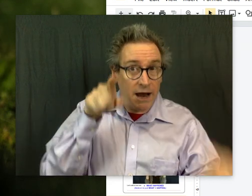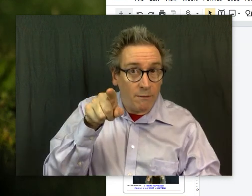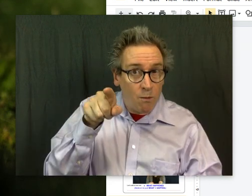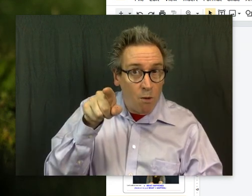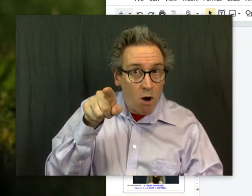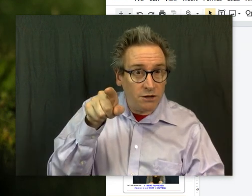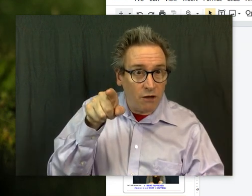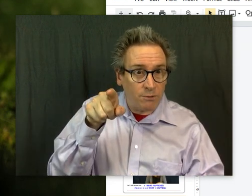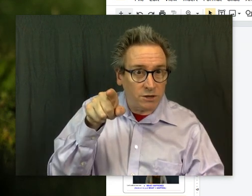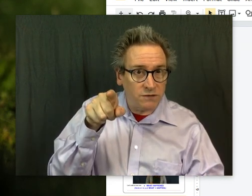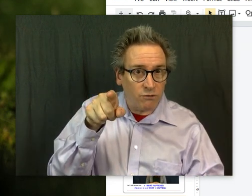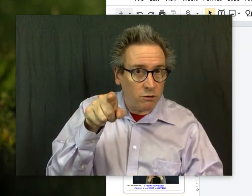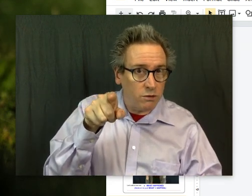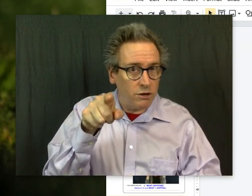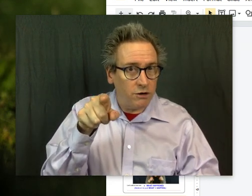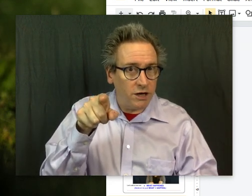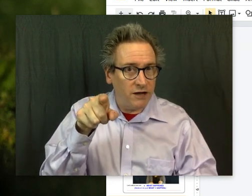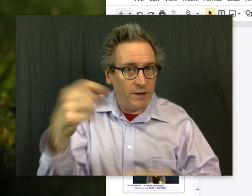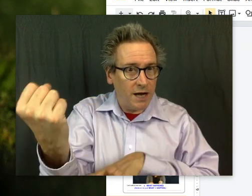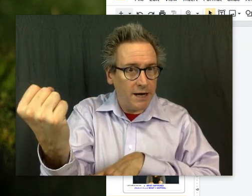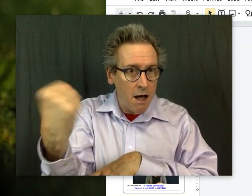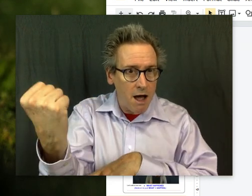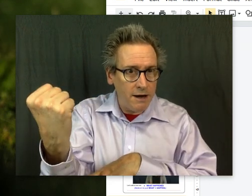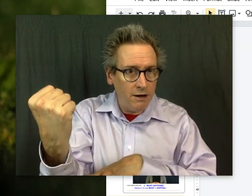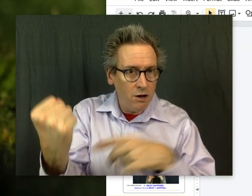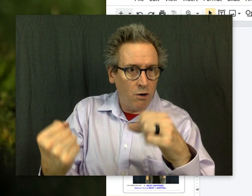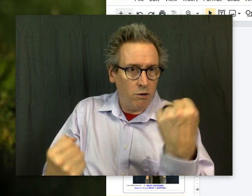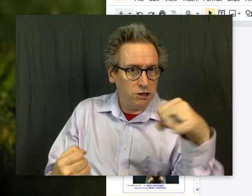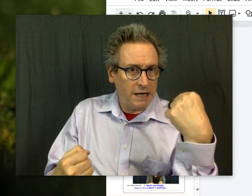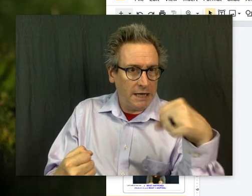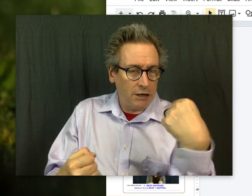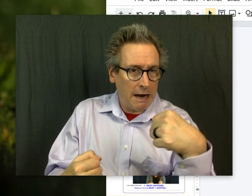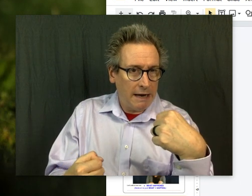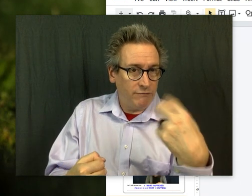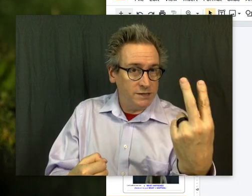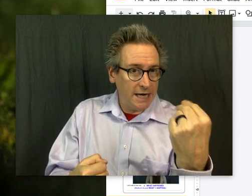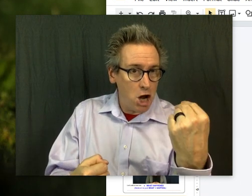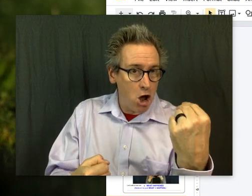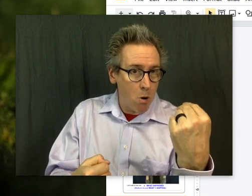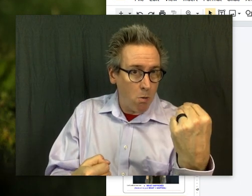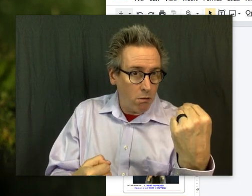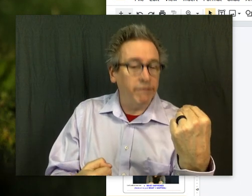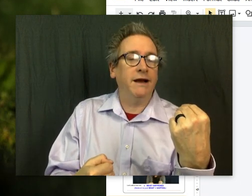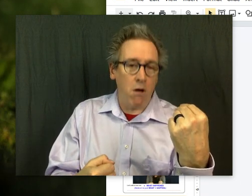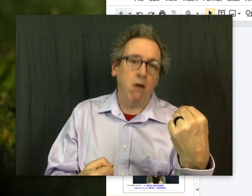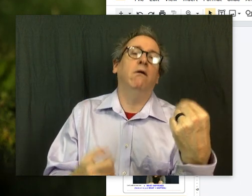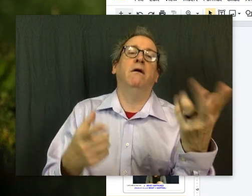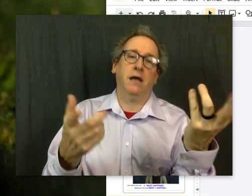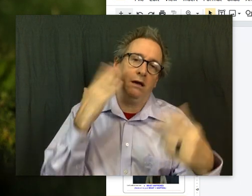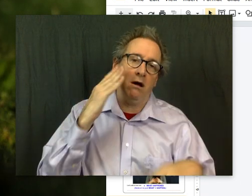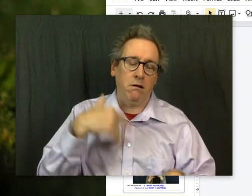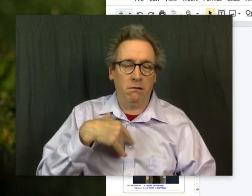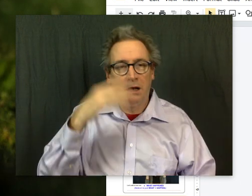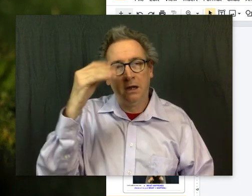and I'm watching the other person for, you're going to give me a nod or a shaking your head. If you say no, then I know, oh,